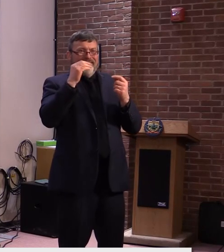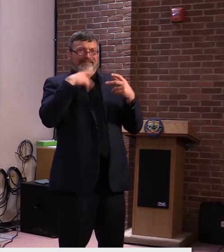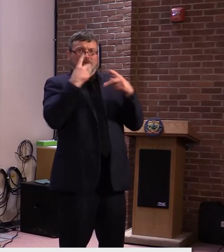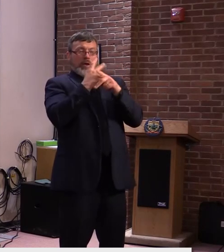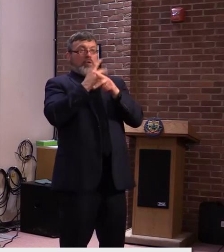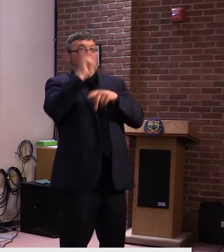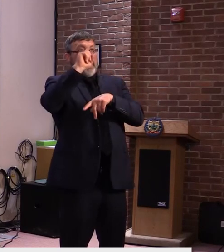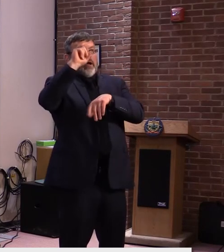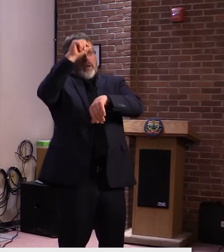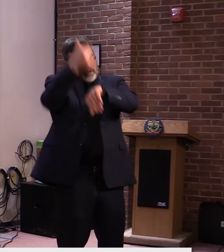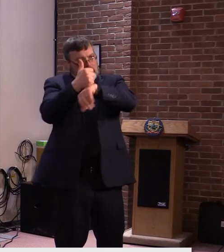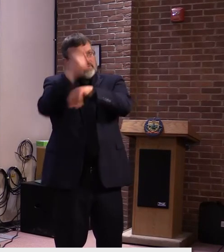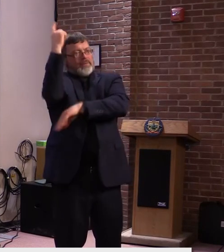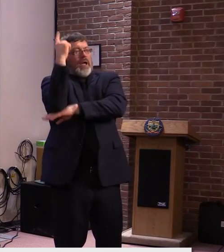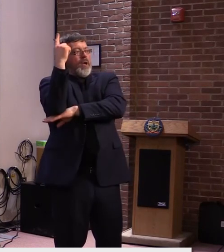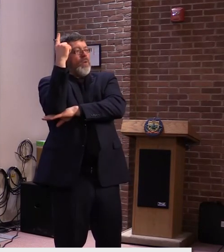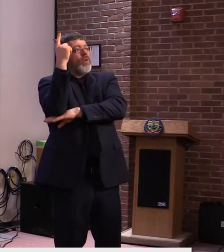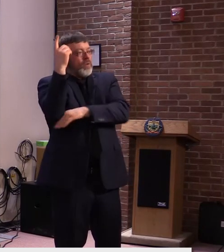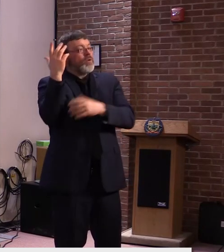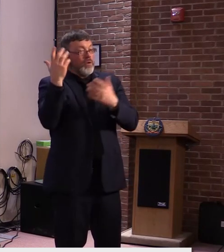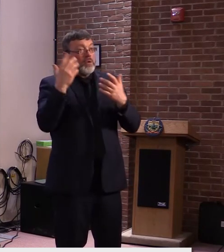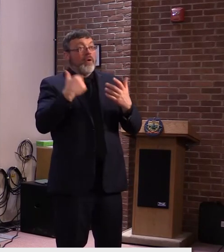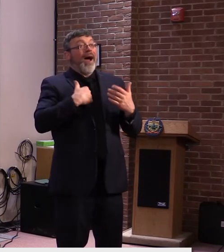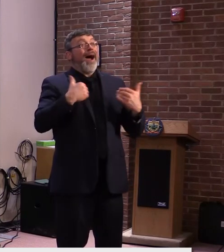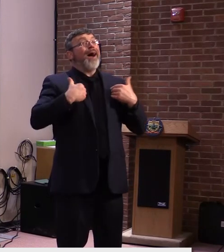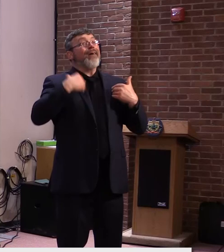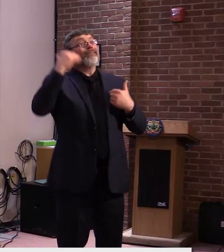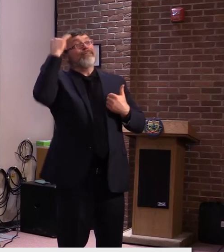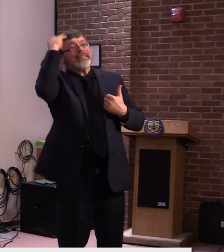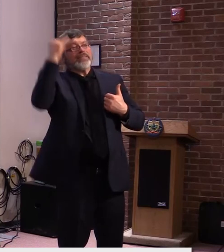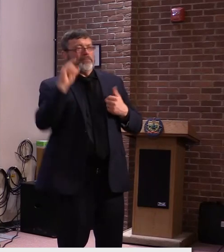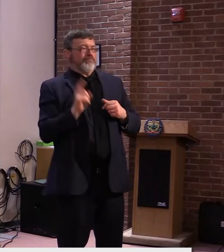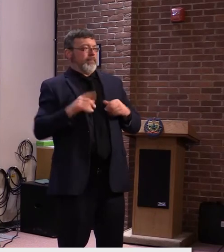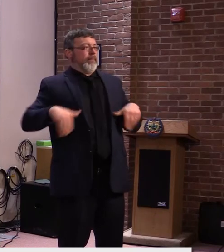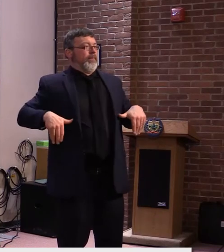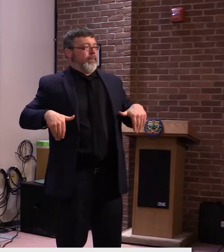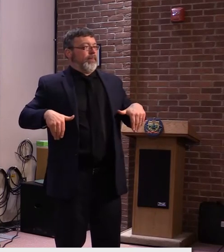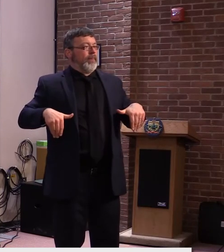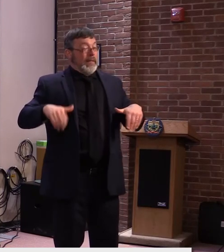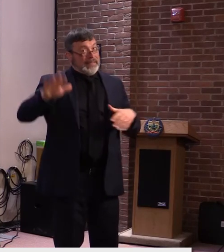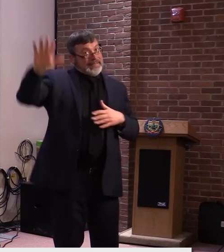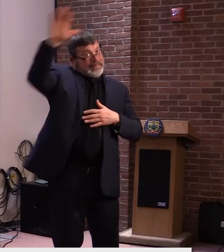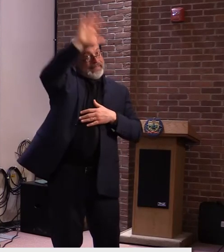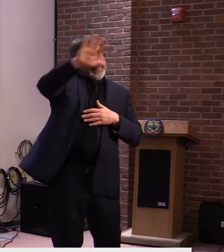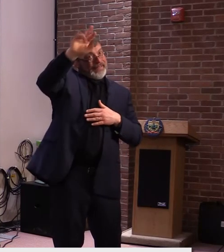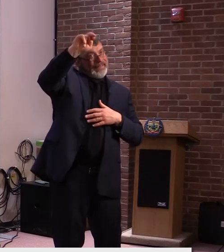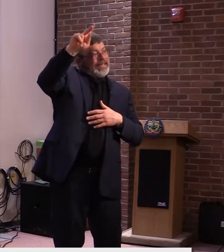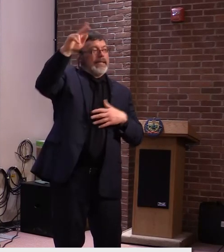exactly how many roads are in the Northeast Kingdom and how many of those towers would be there. Safe to say, quite a few.